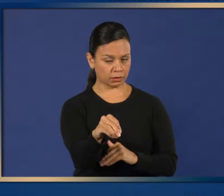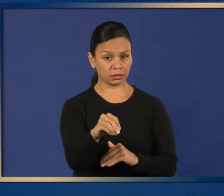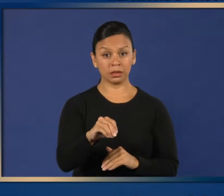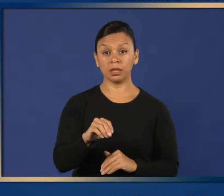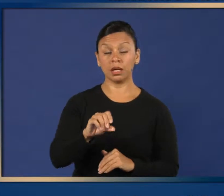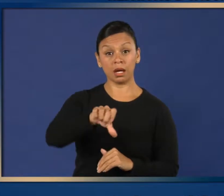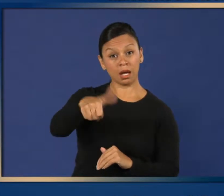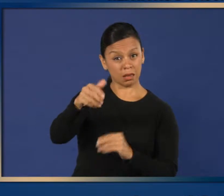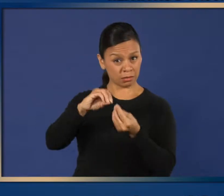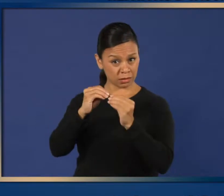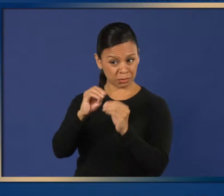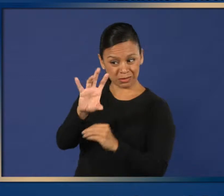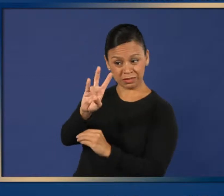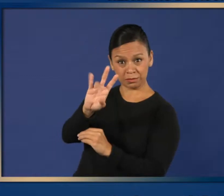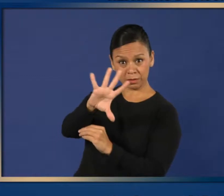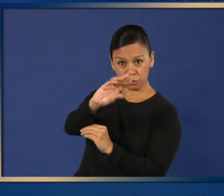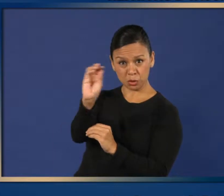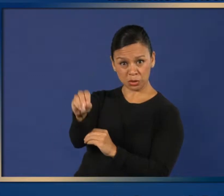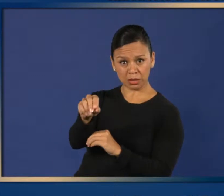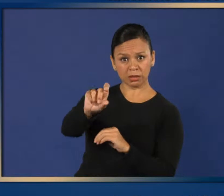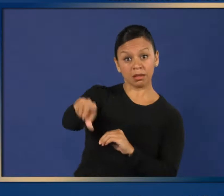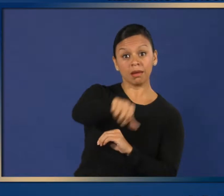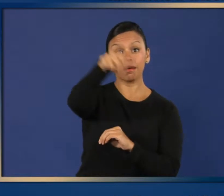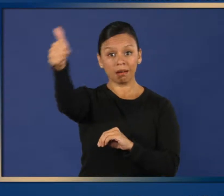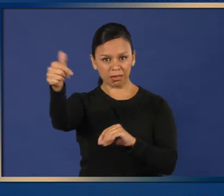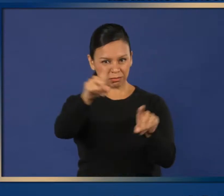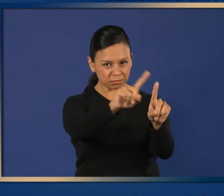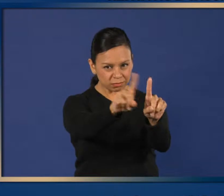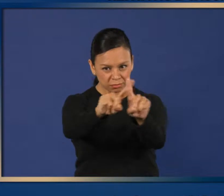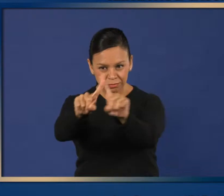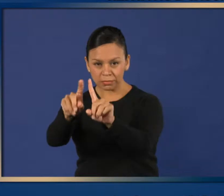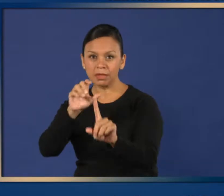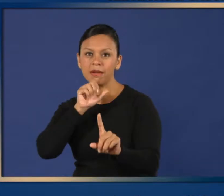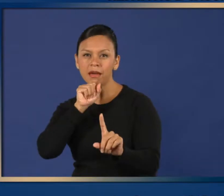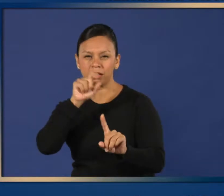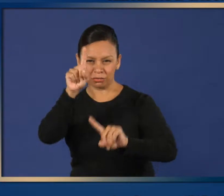by 75% in all age groups.